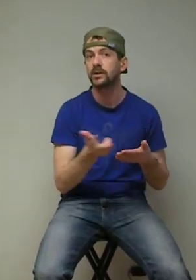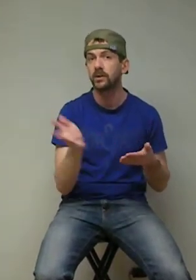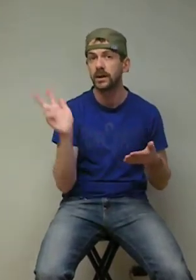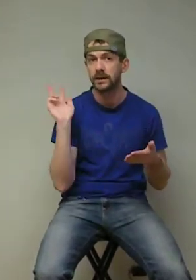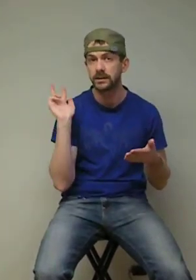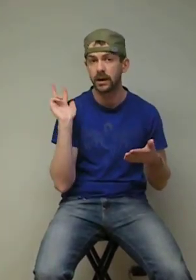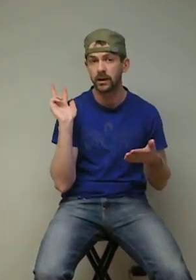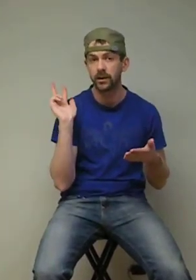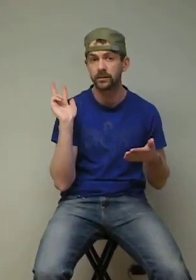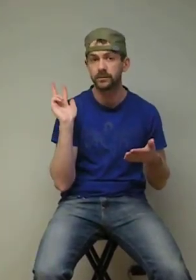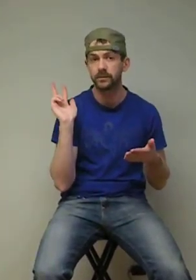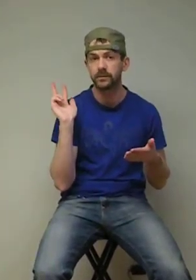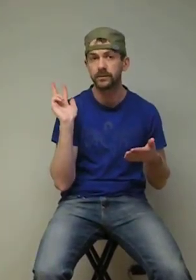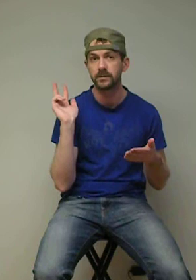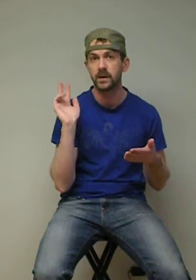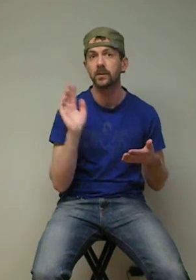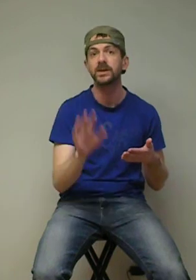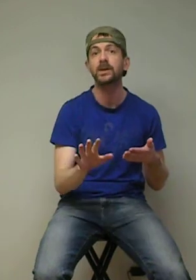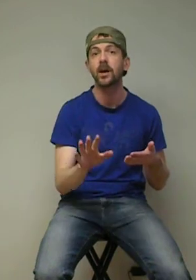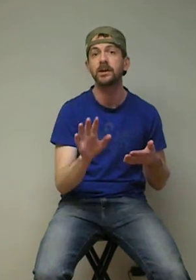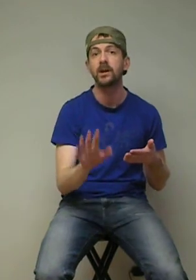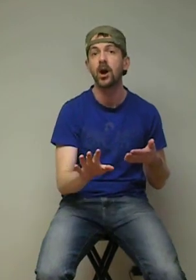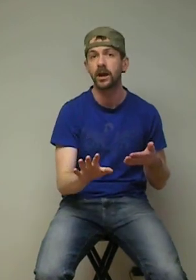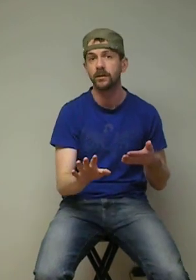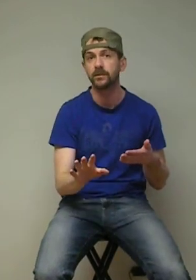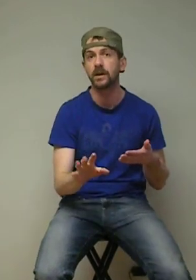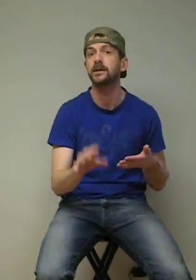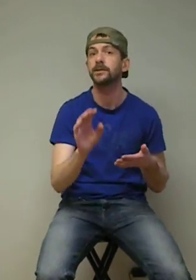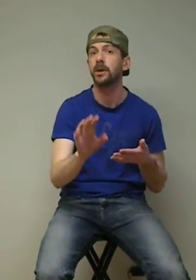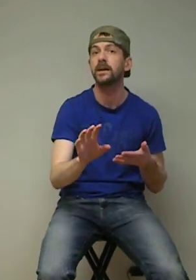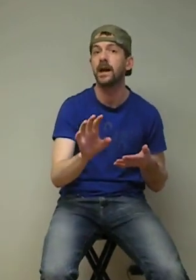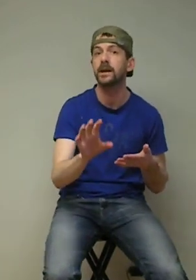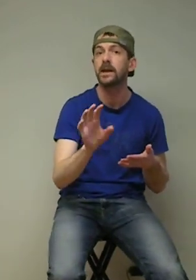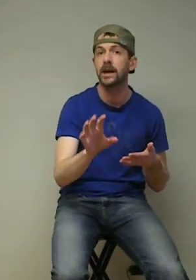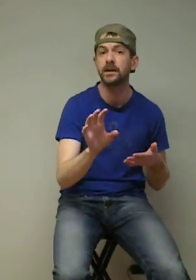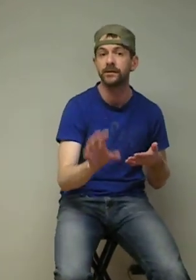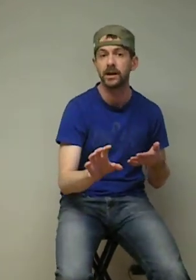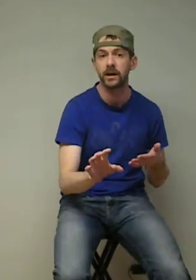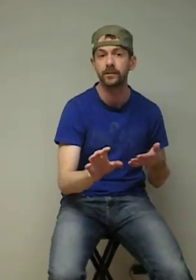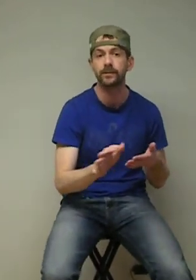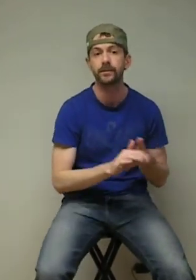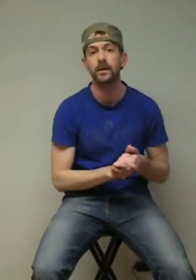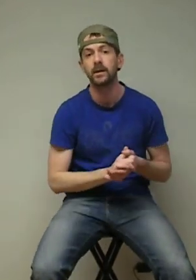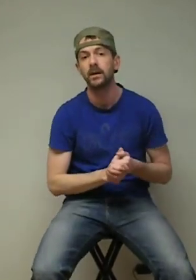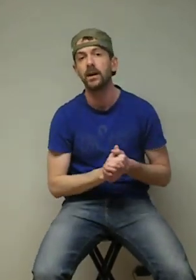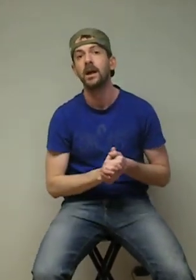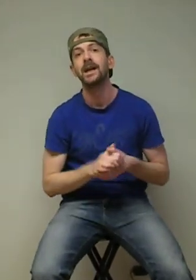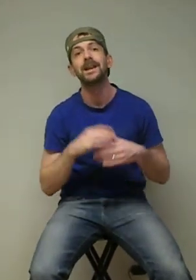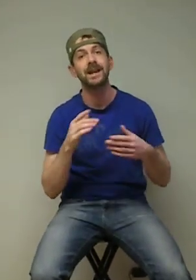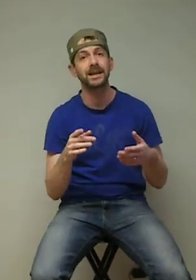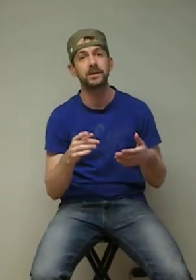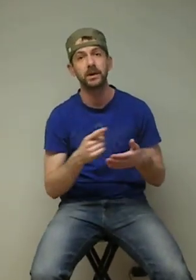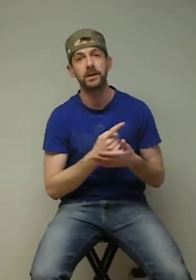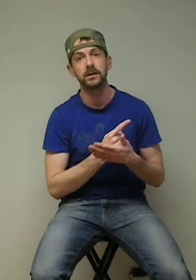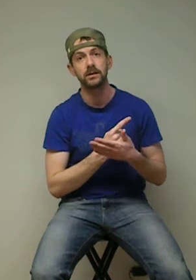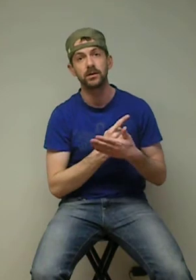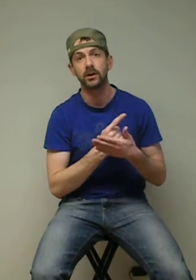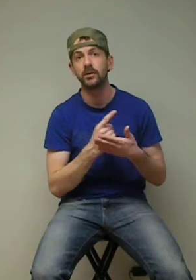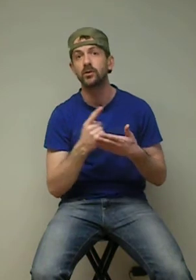3 weeks ago. And we stop at 9, and I'll explain that at the end of the video. Next week, you're going to move